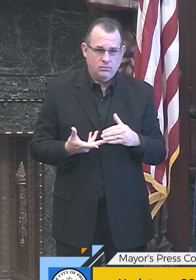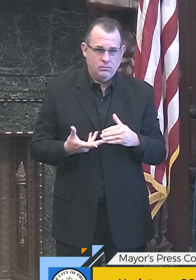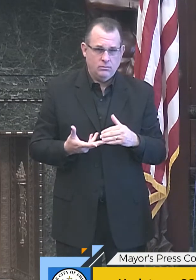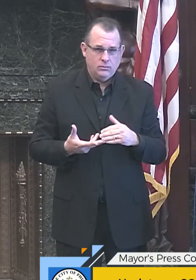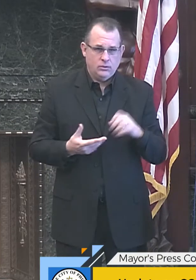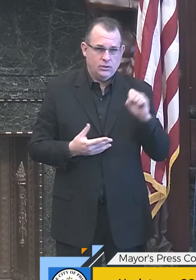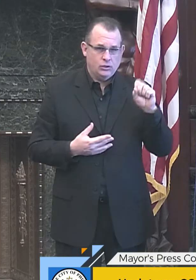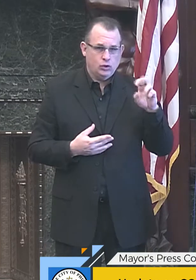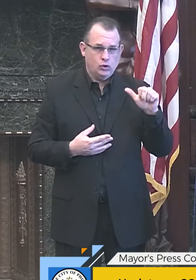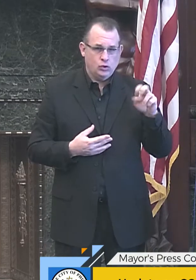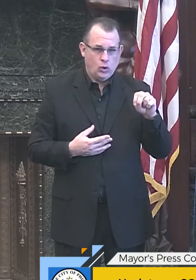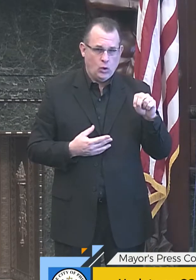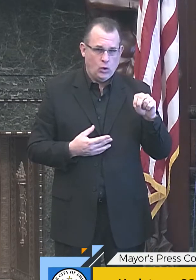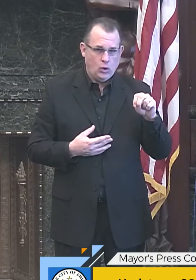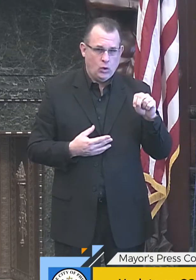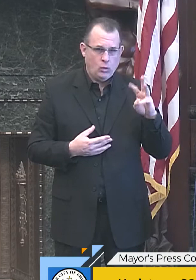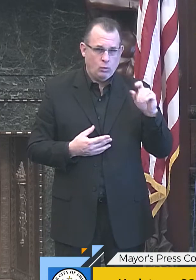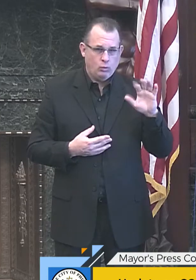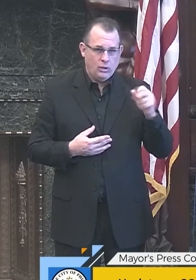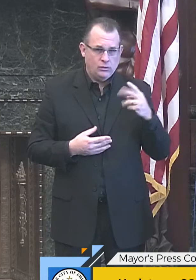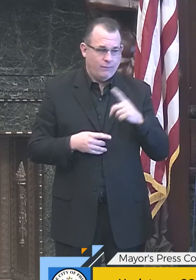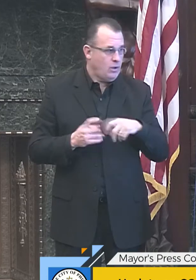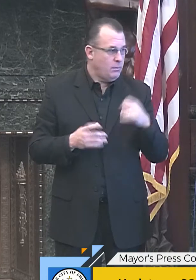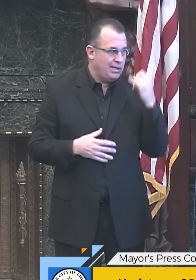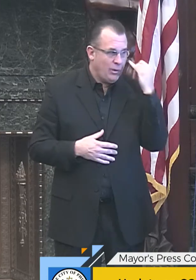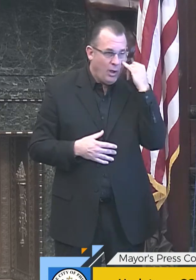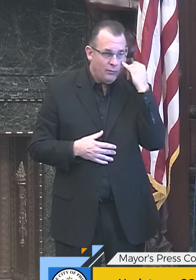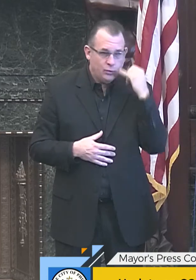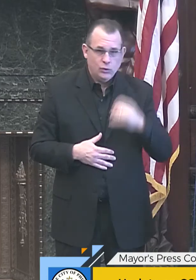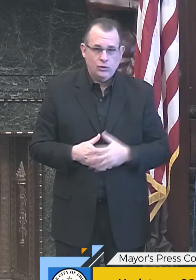Inquirer. Thanks very much.